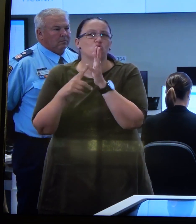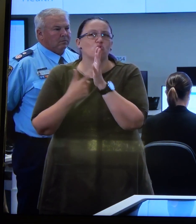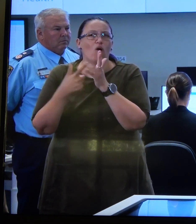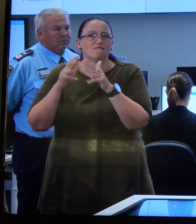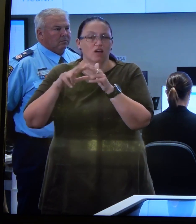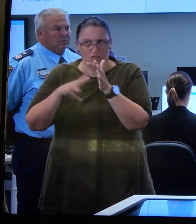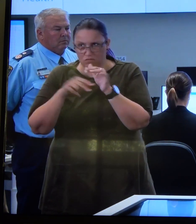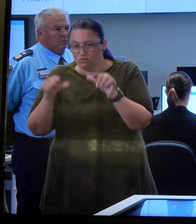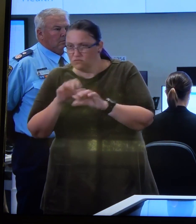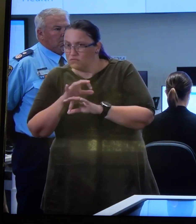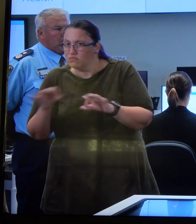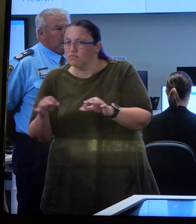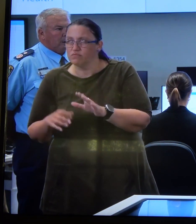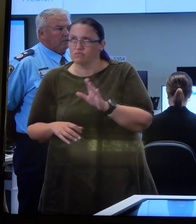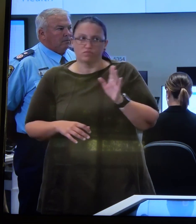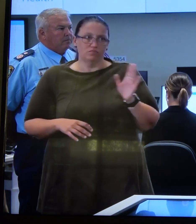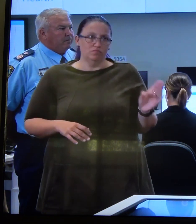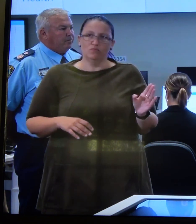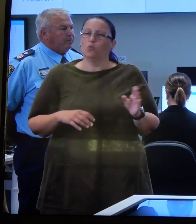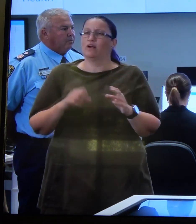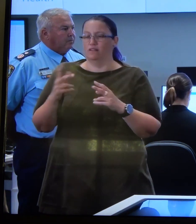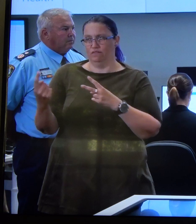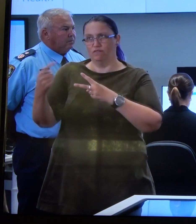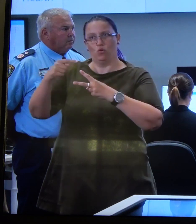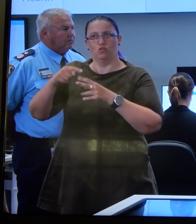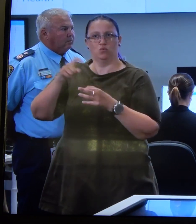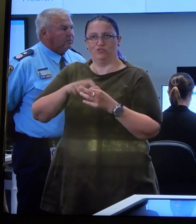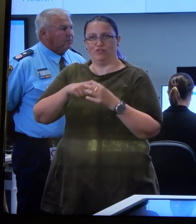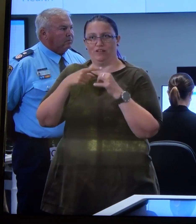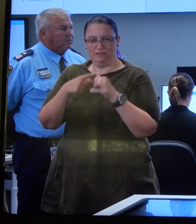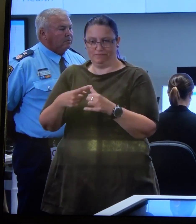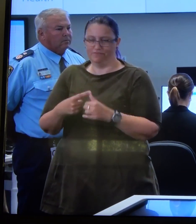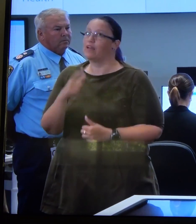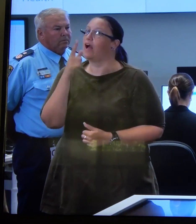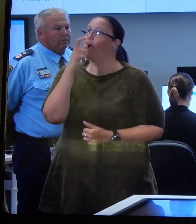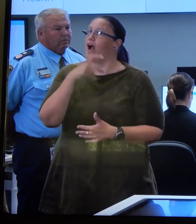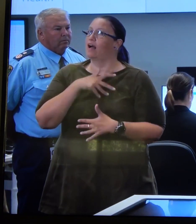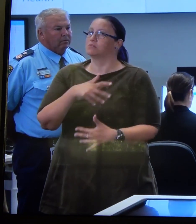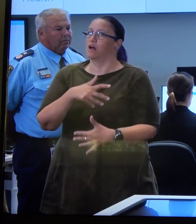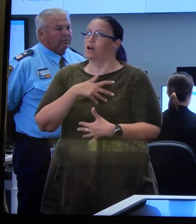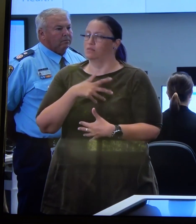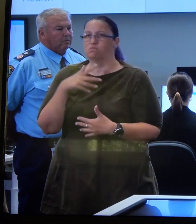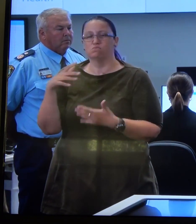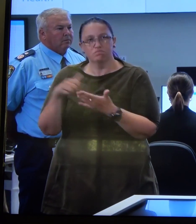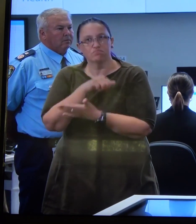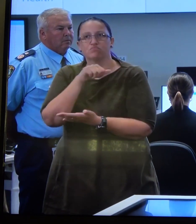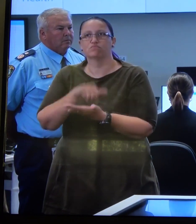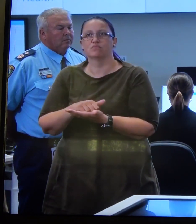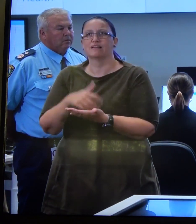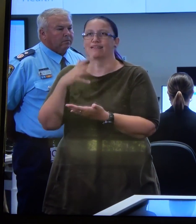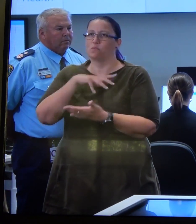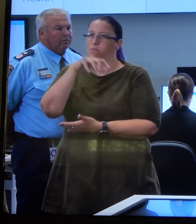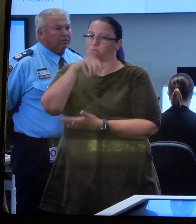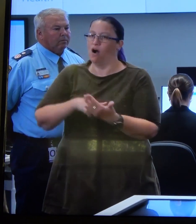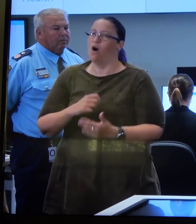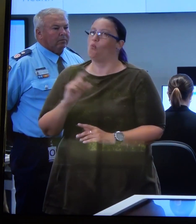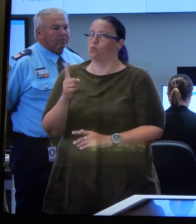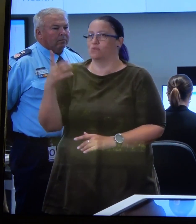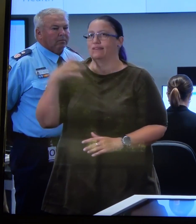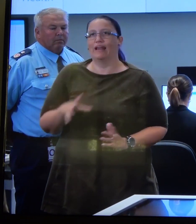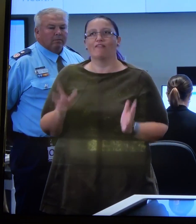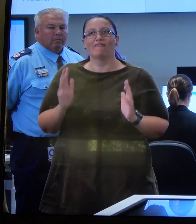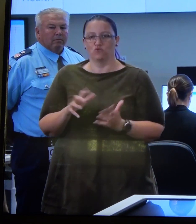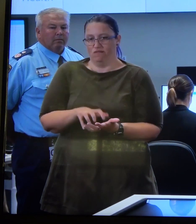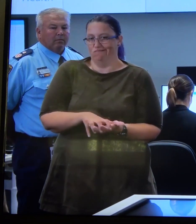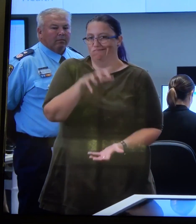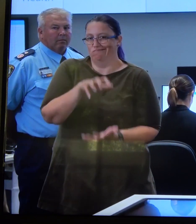is important at this time that you have your asthma medication coming into the colder months when we are expecting